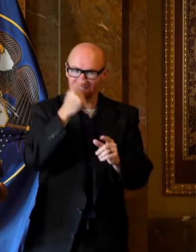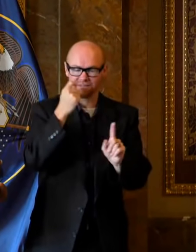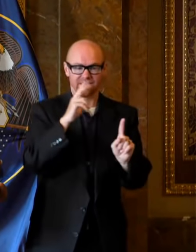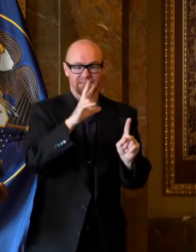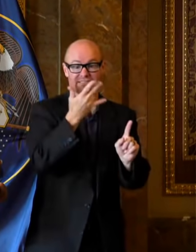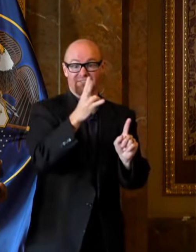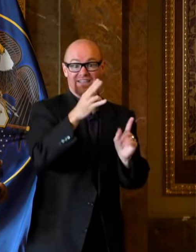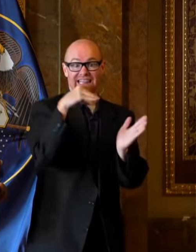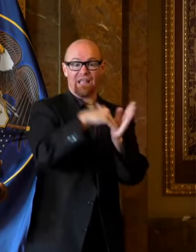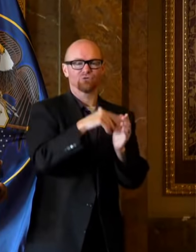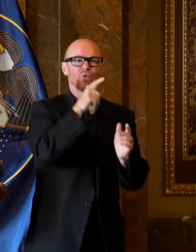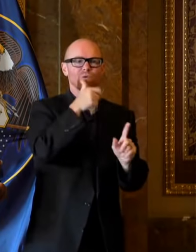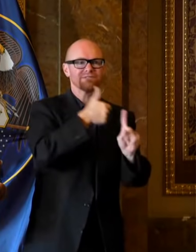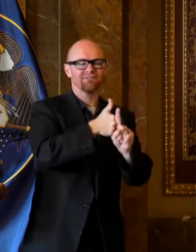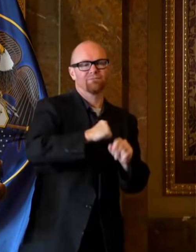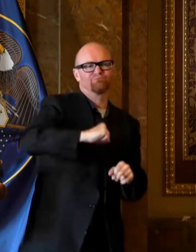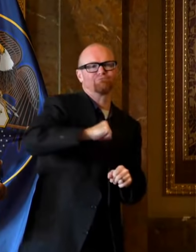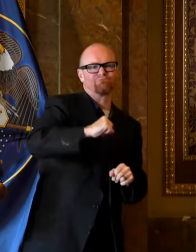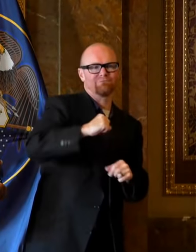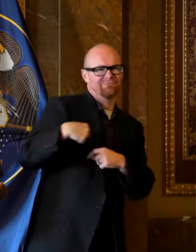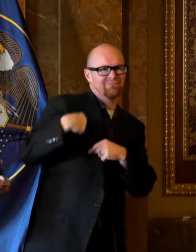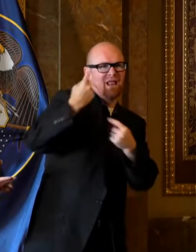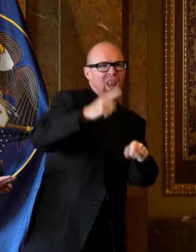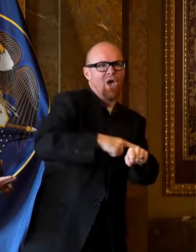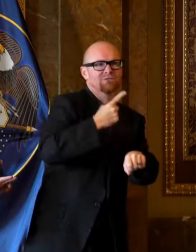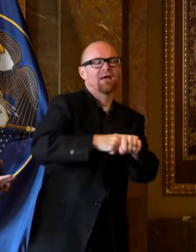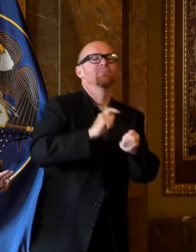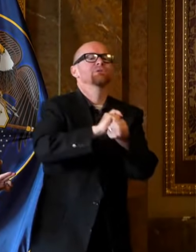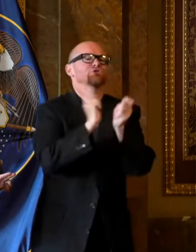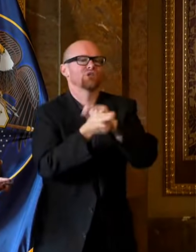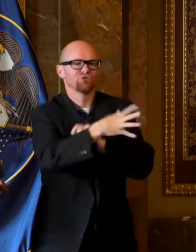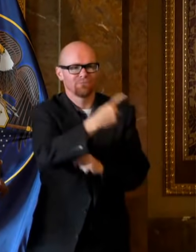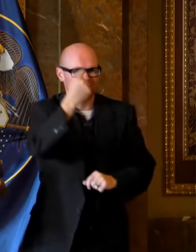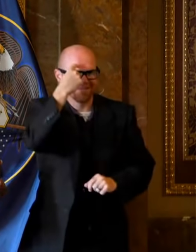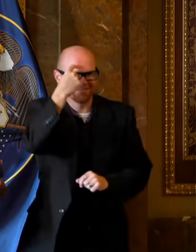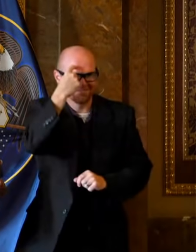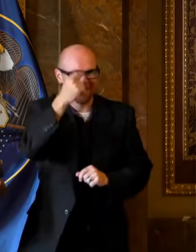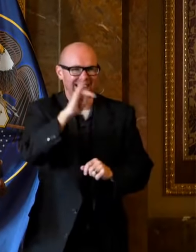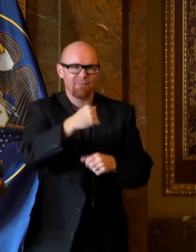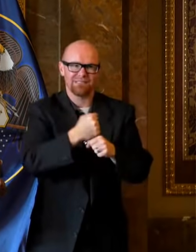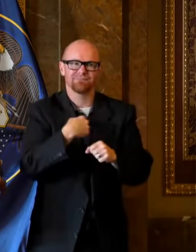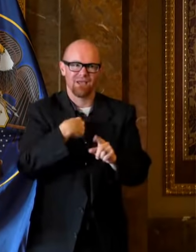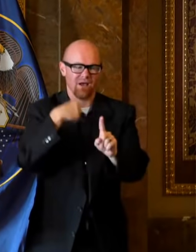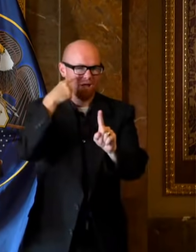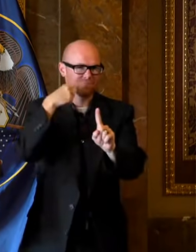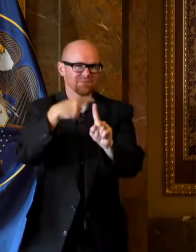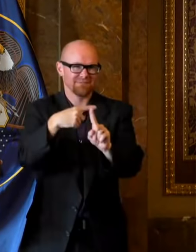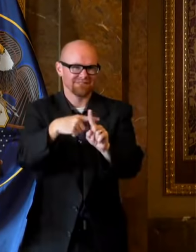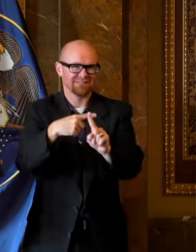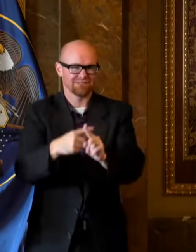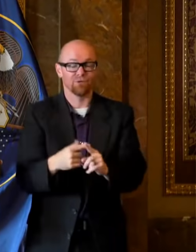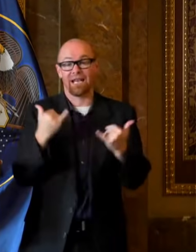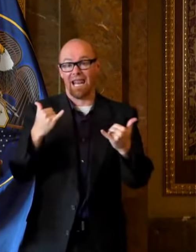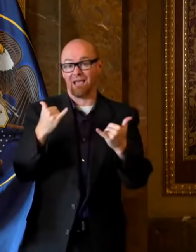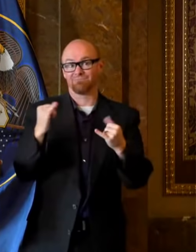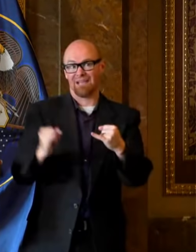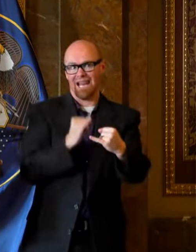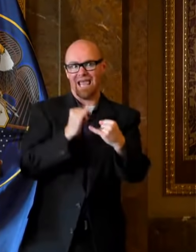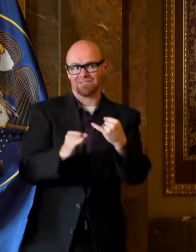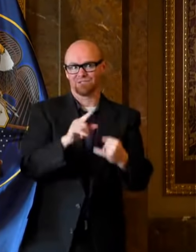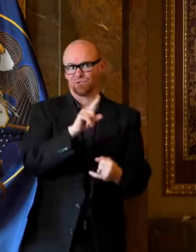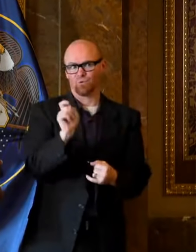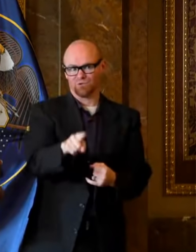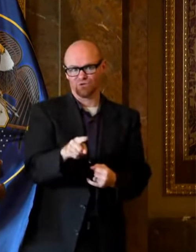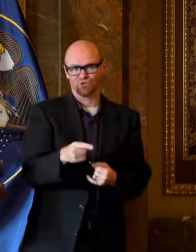week change their mind on this, that's hopeful, and we're optimistic. Now, one more question,